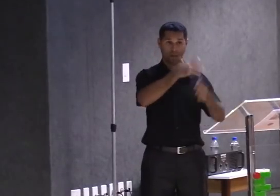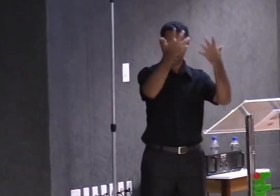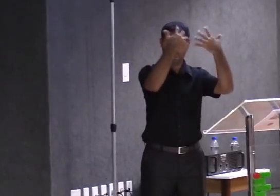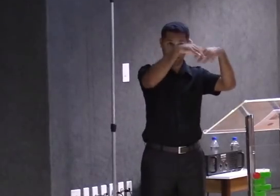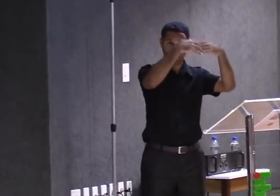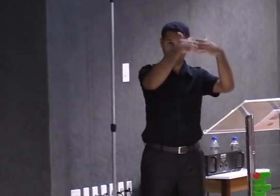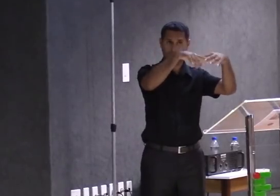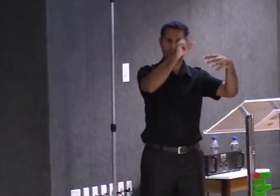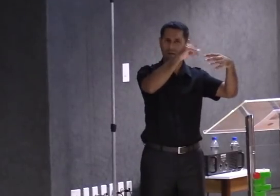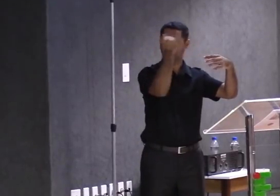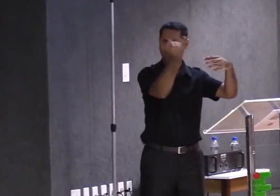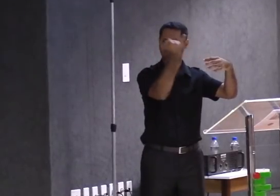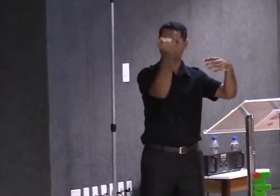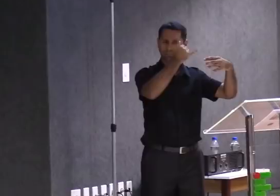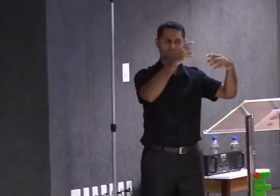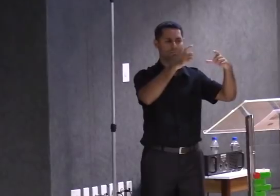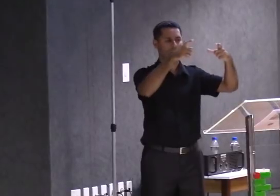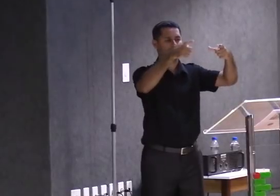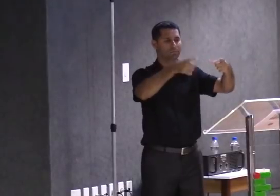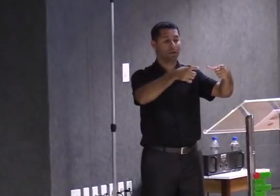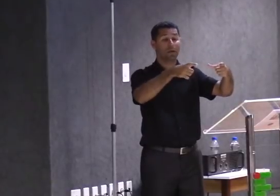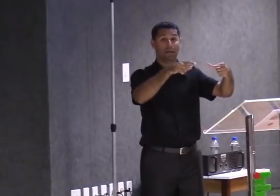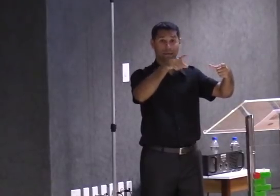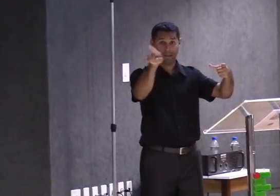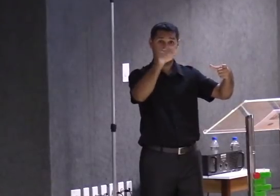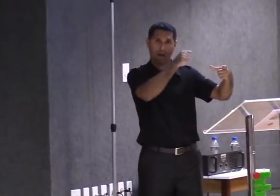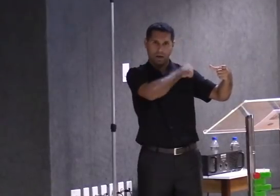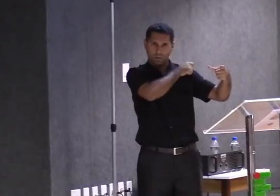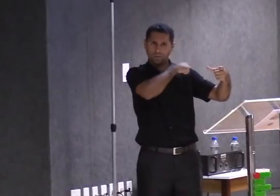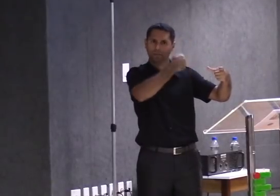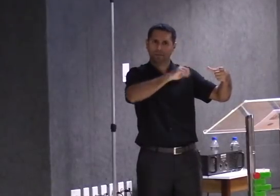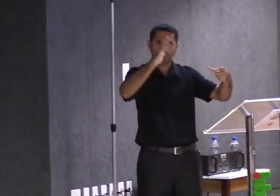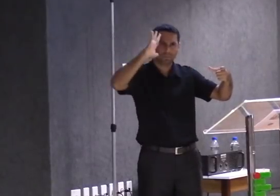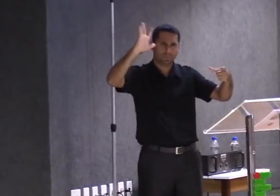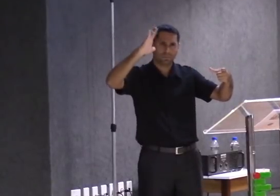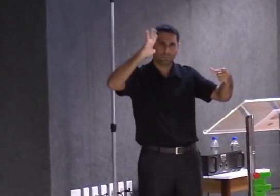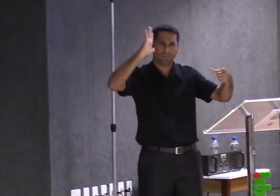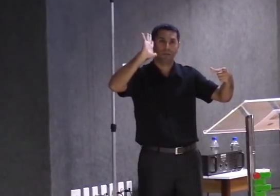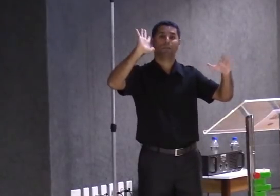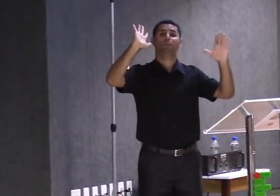crucial nessa etapa. O aluno deve refletir acerca